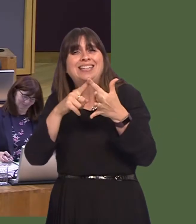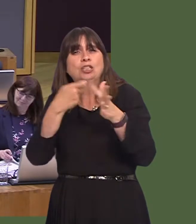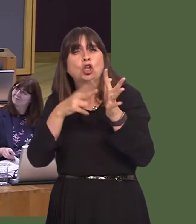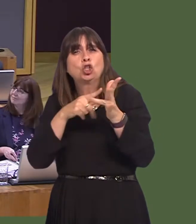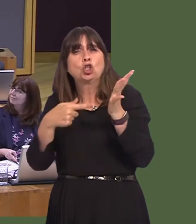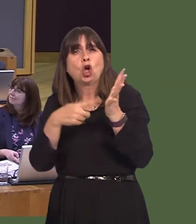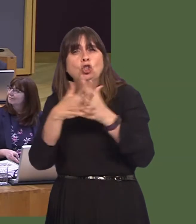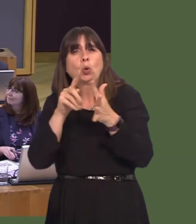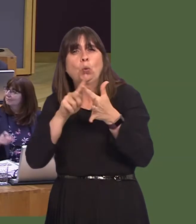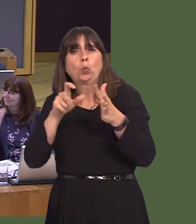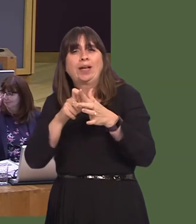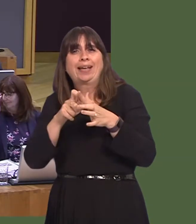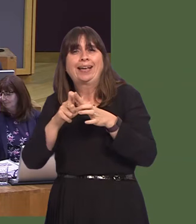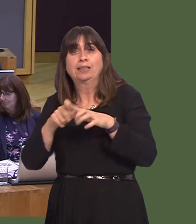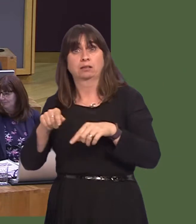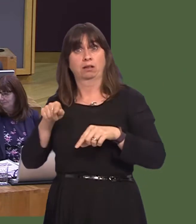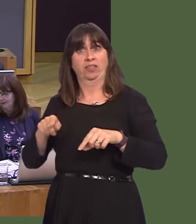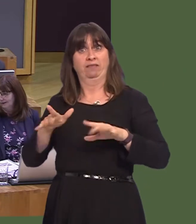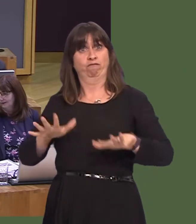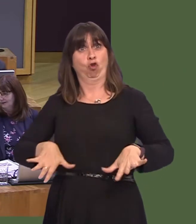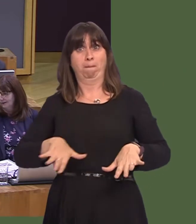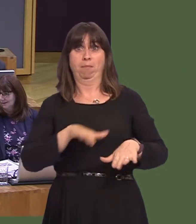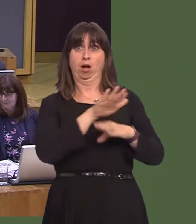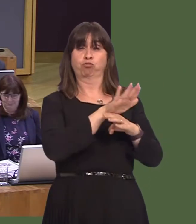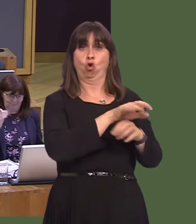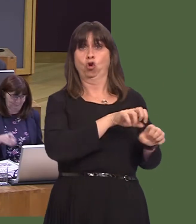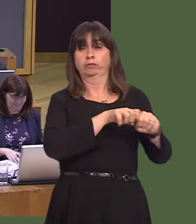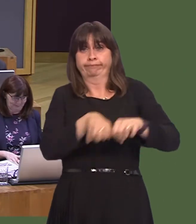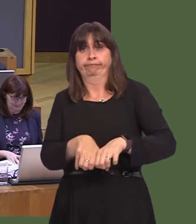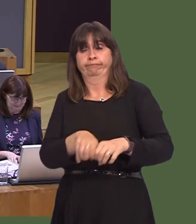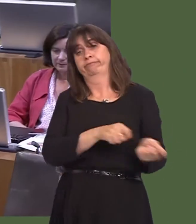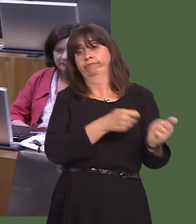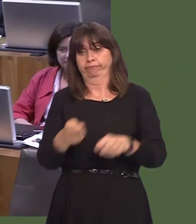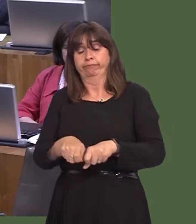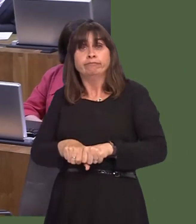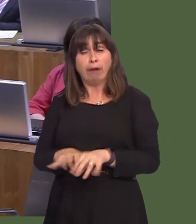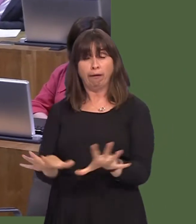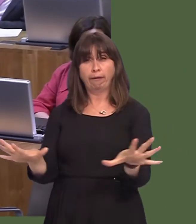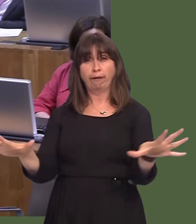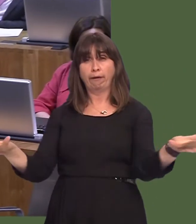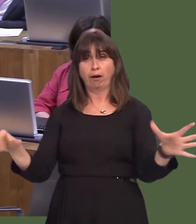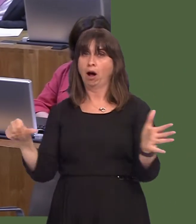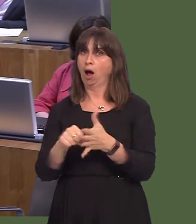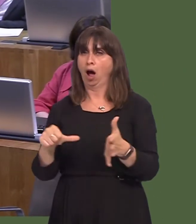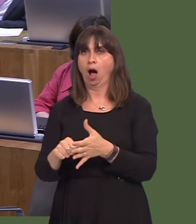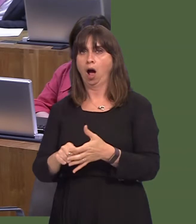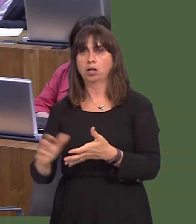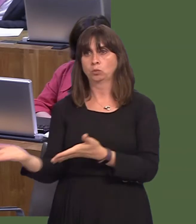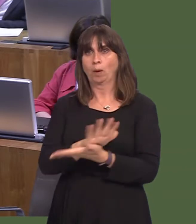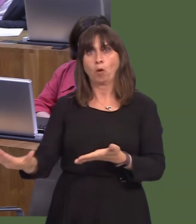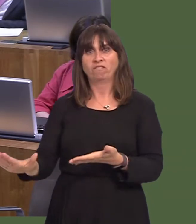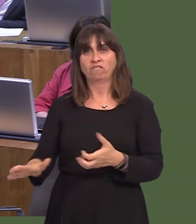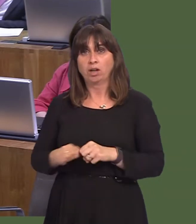organisations in the public to tackle the threats of invasive non-native species in Wales. And I recognise that Japanese knotweed is a significant problem. We